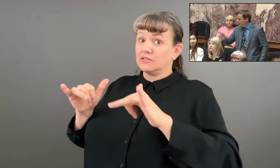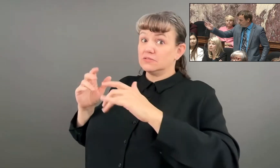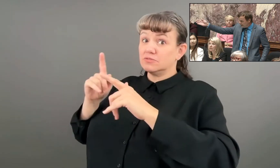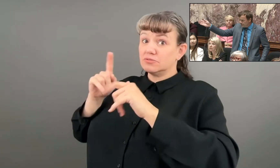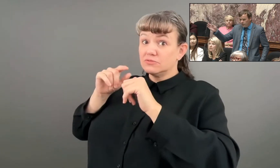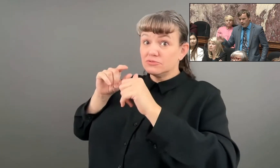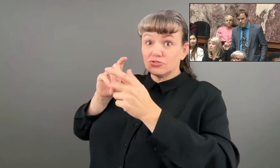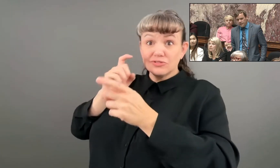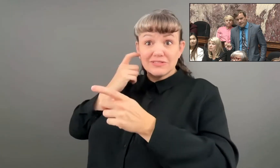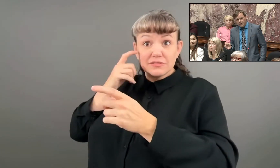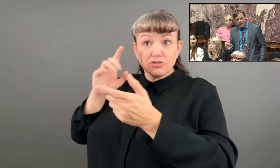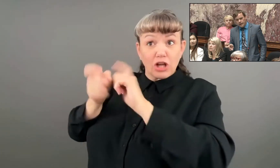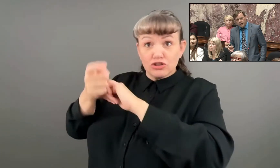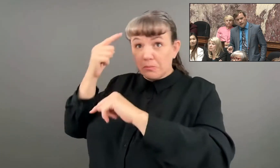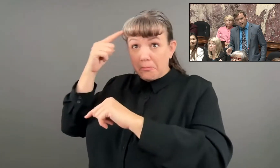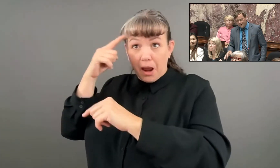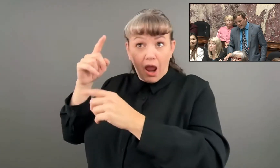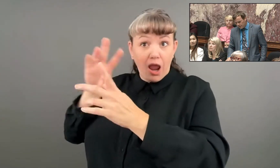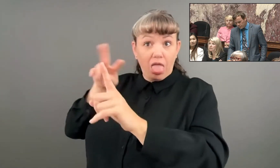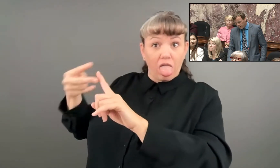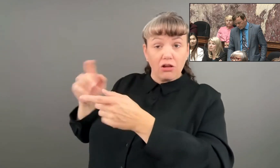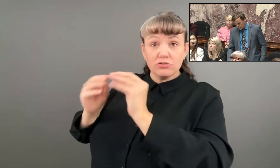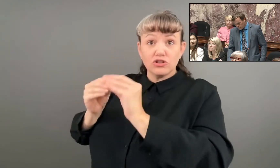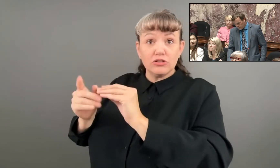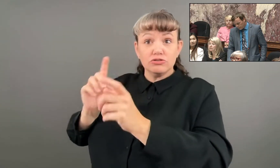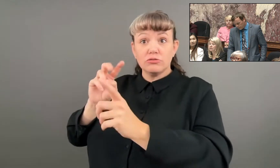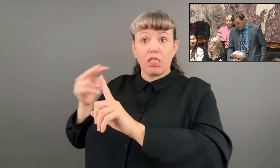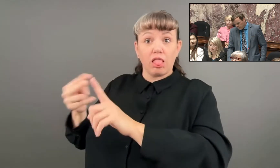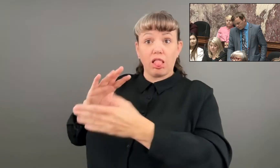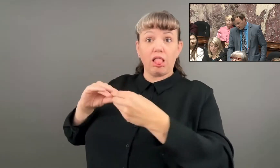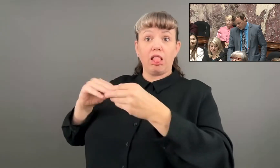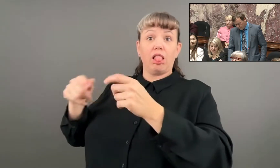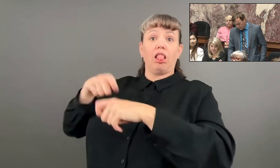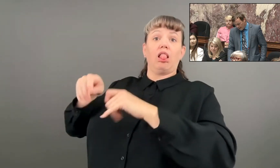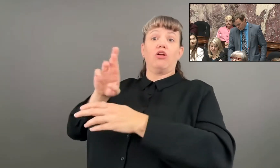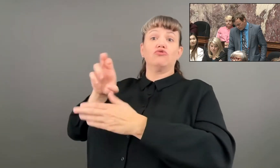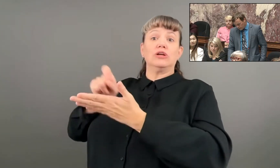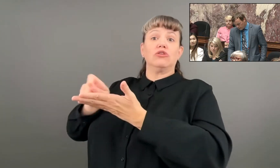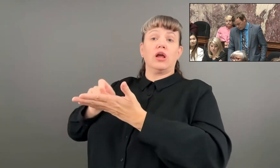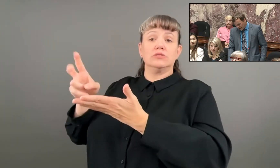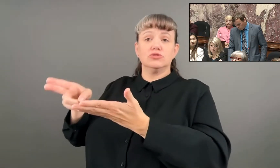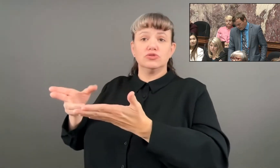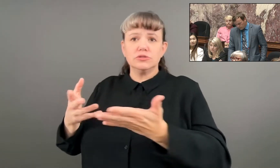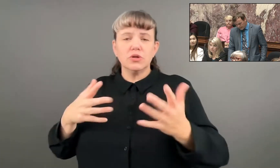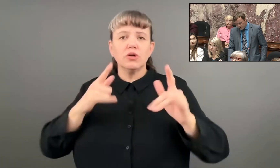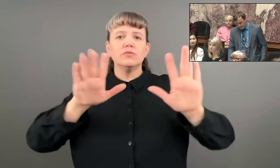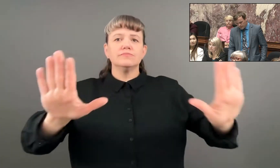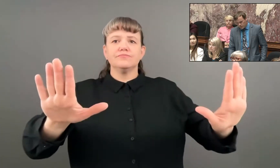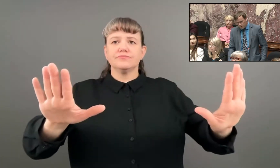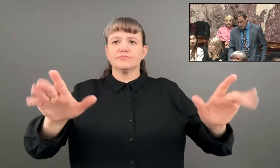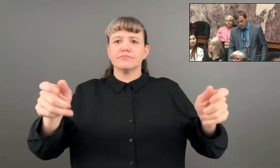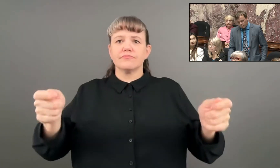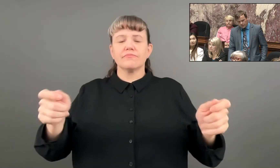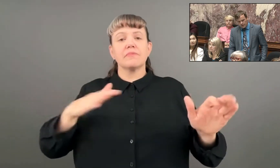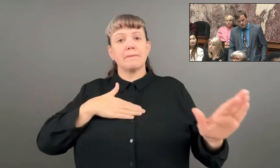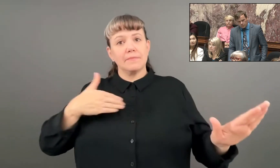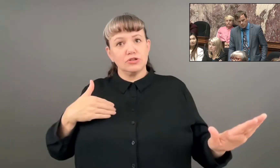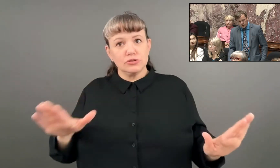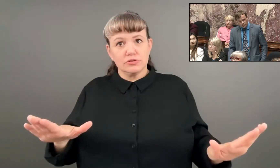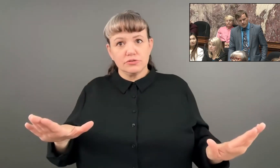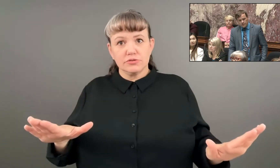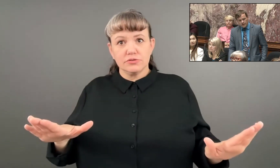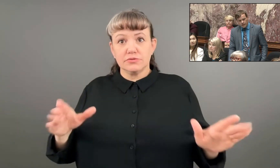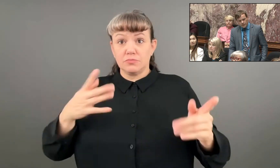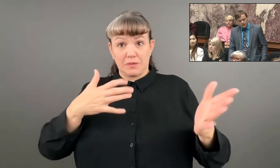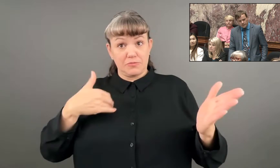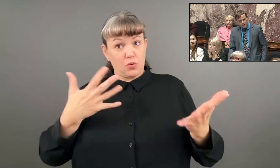history because of 1BC? Like, members will come to order. The member may want to create division between First Nations people